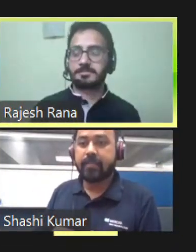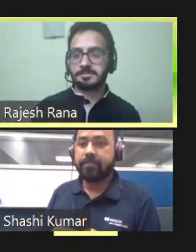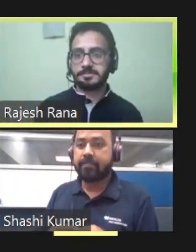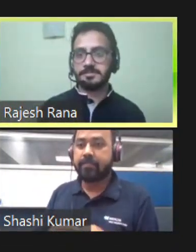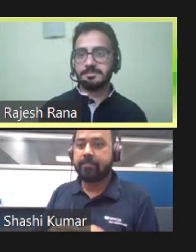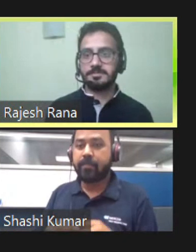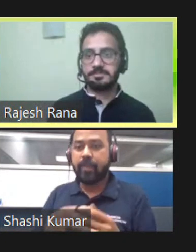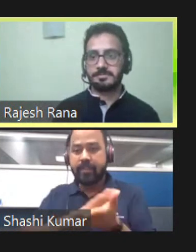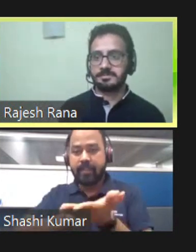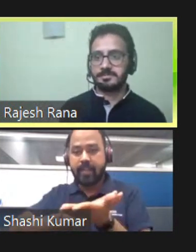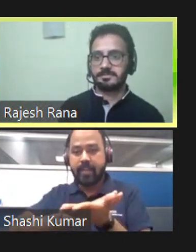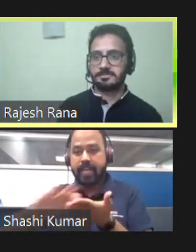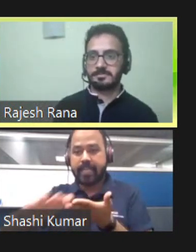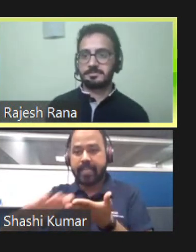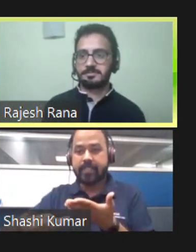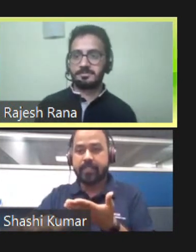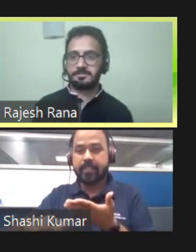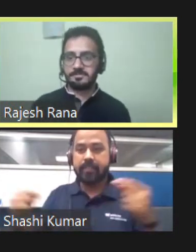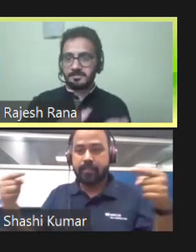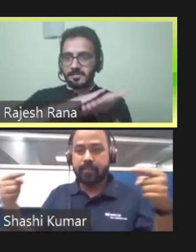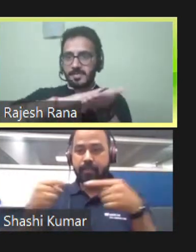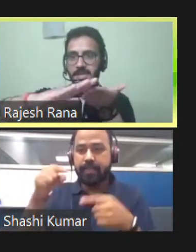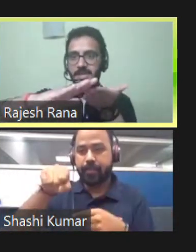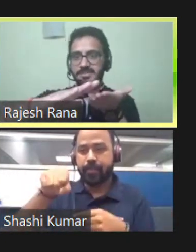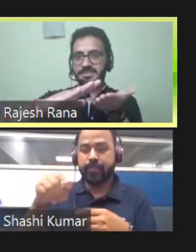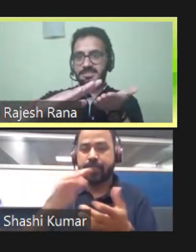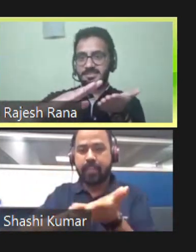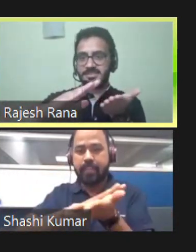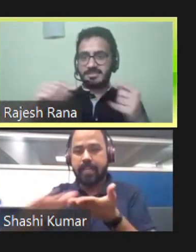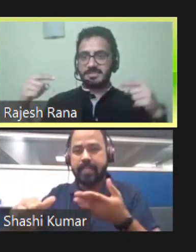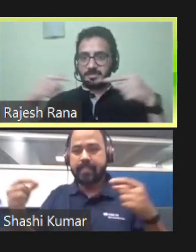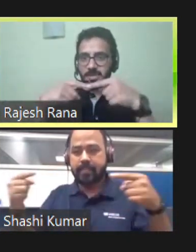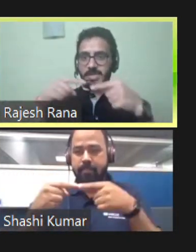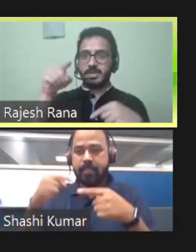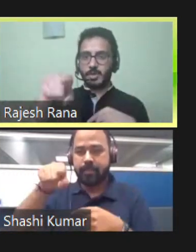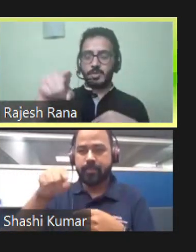like, right? Nice to